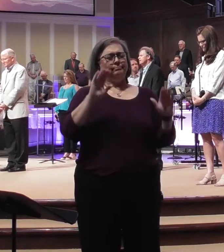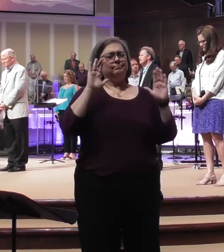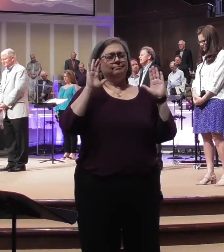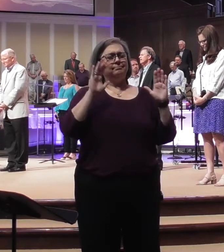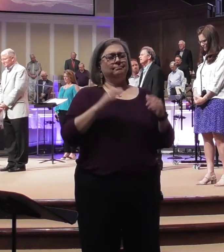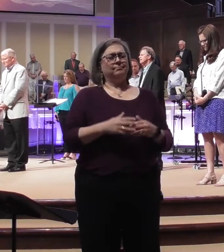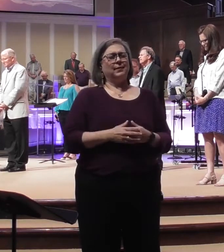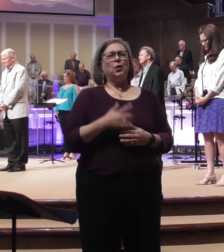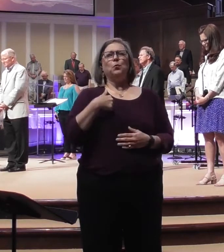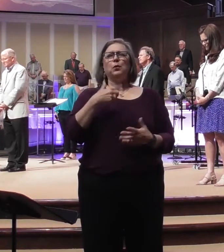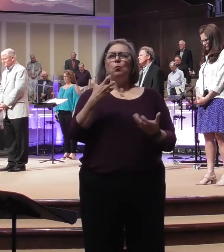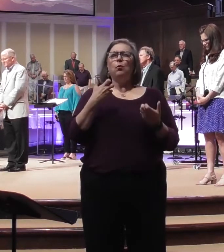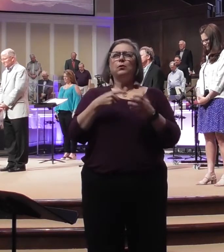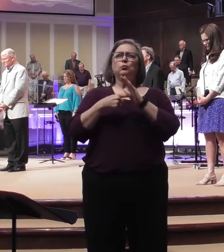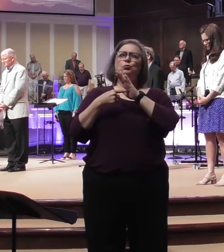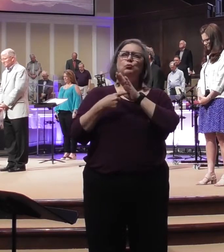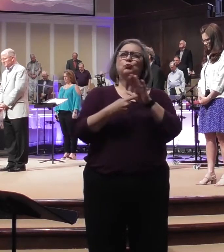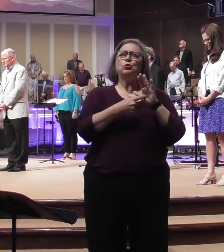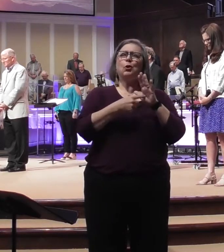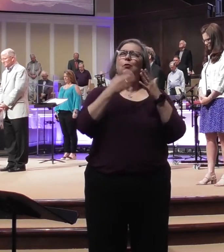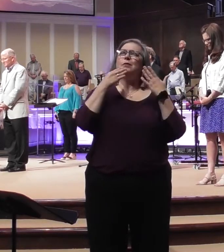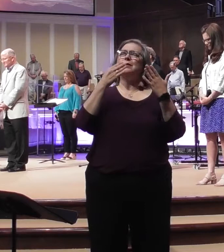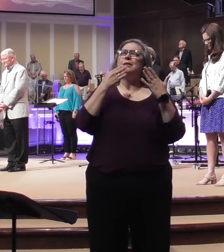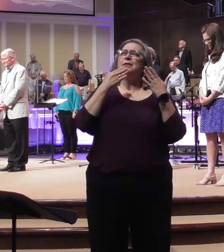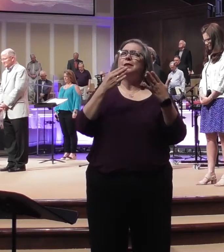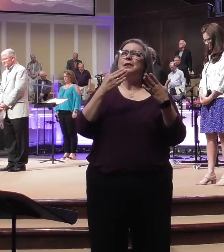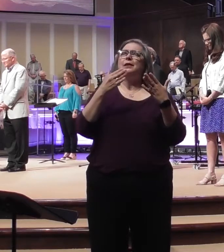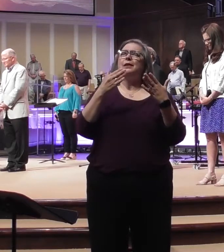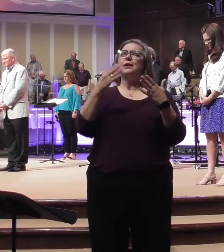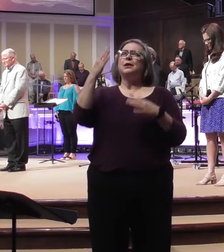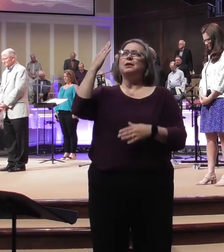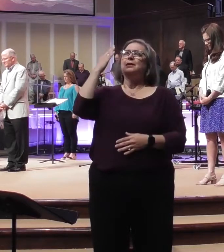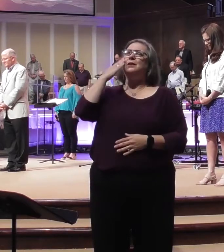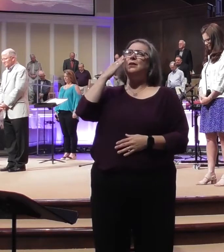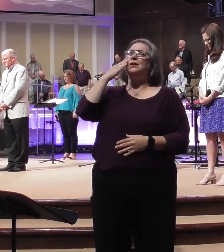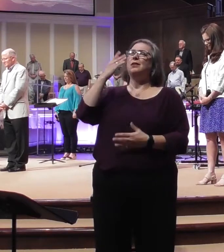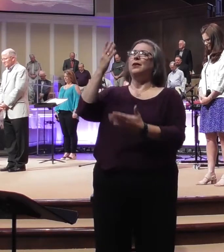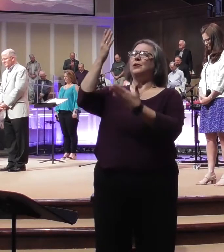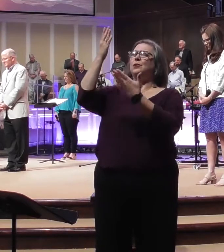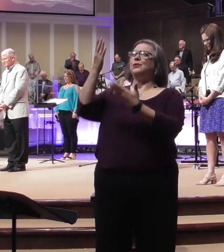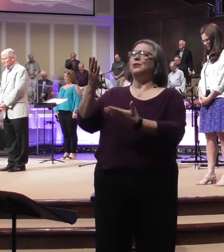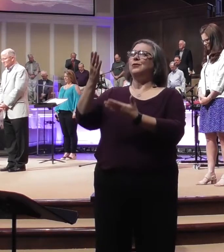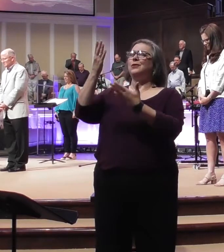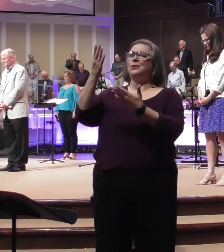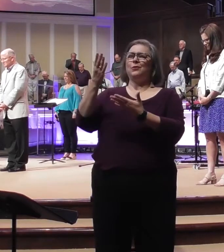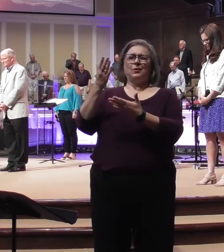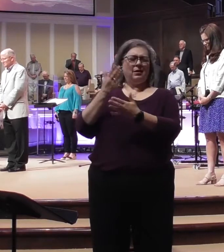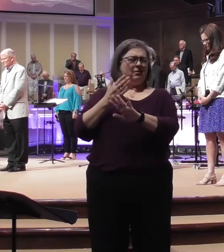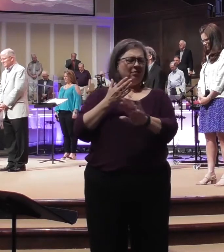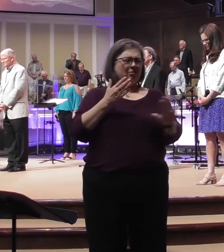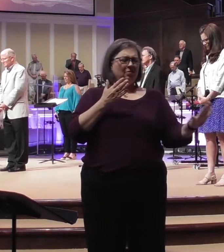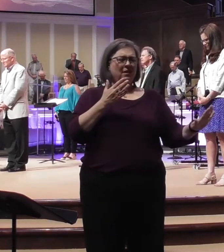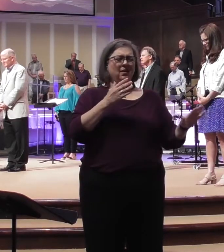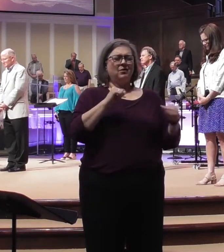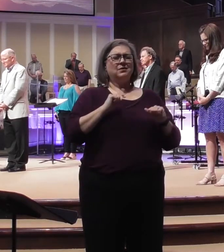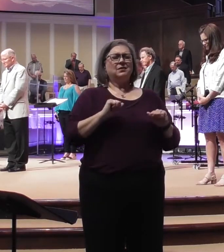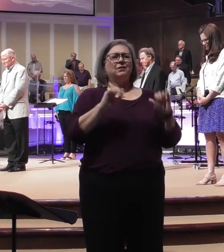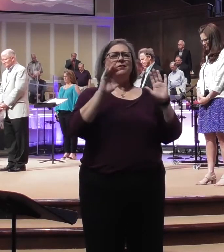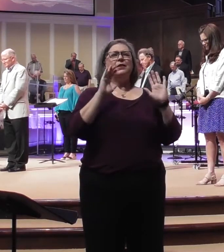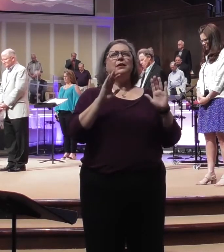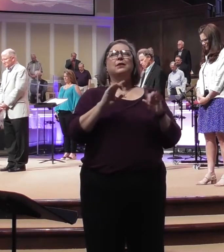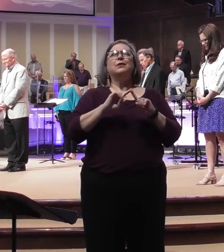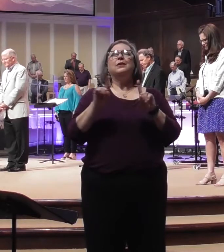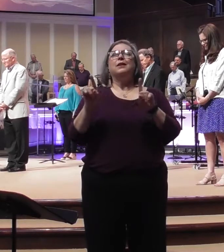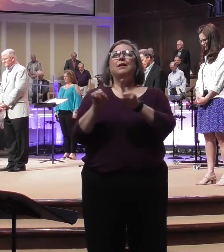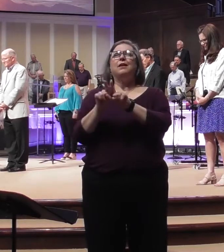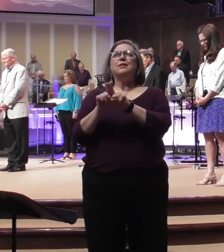We want to show that gratitude not only by acknowledging you and not acknowledging it, but also by